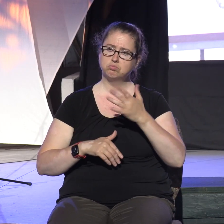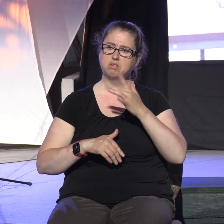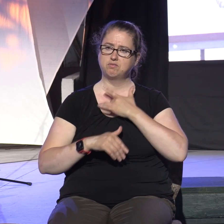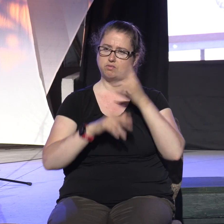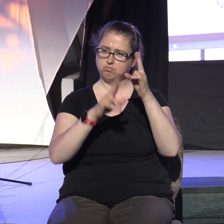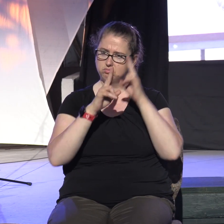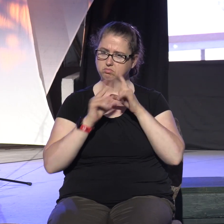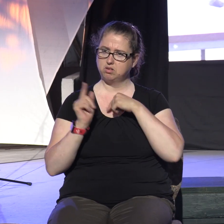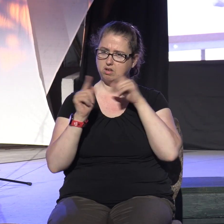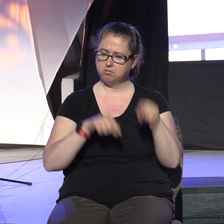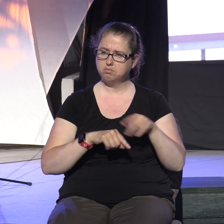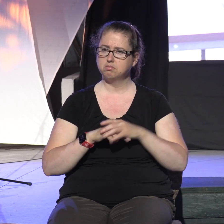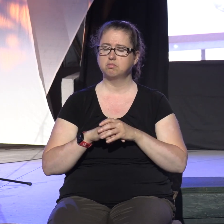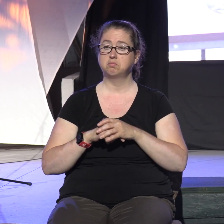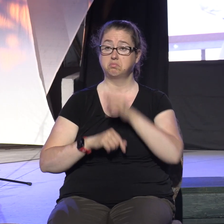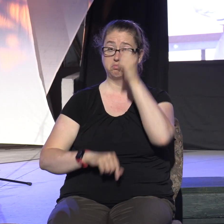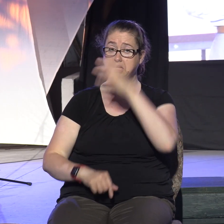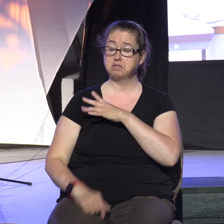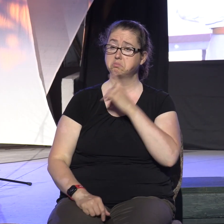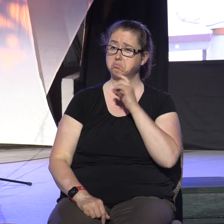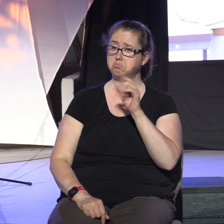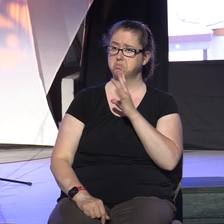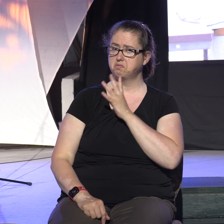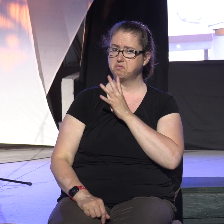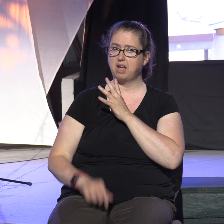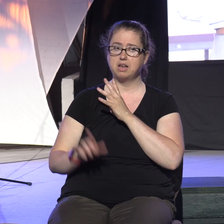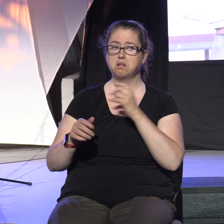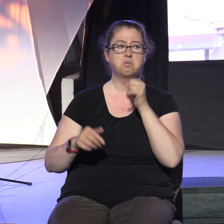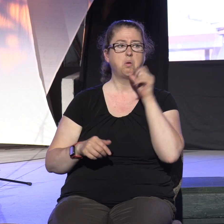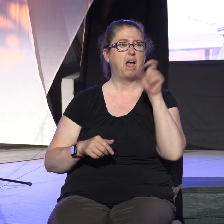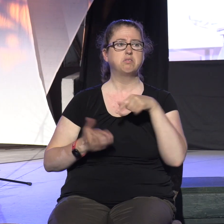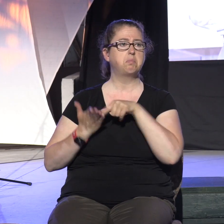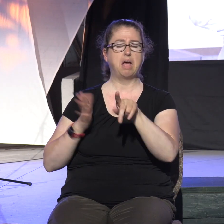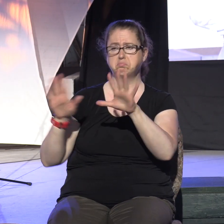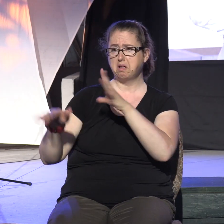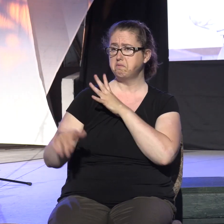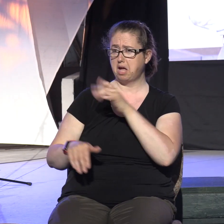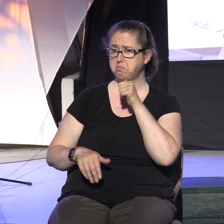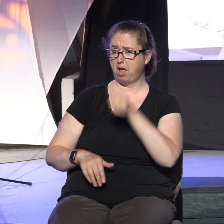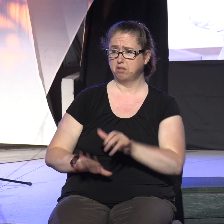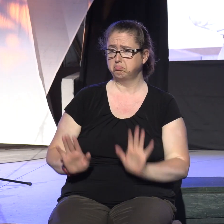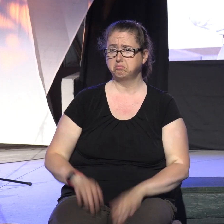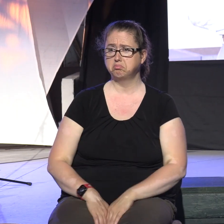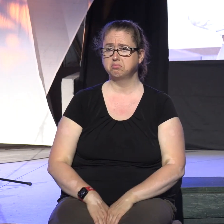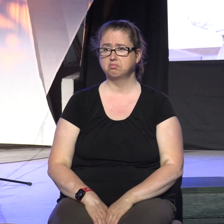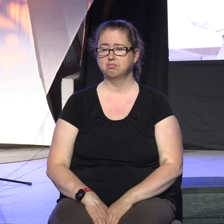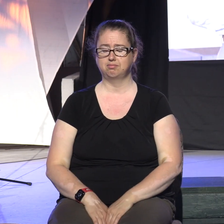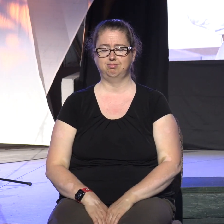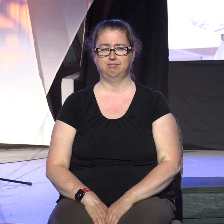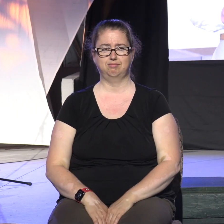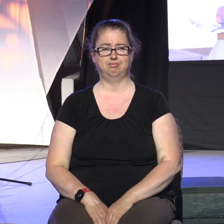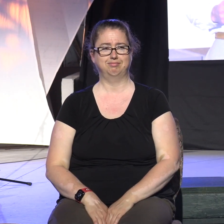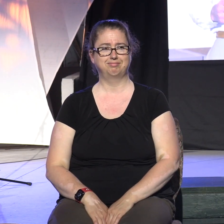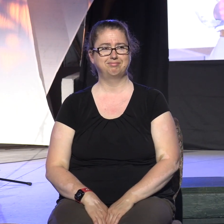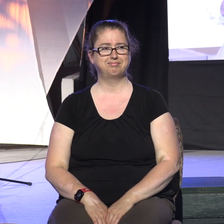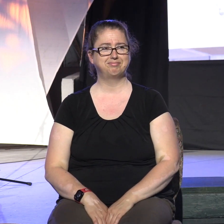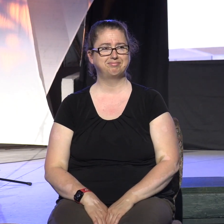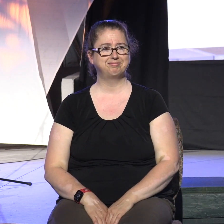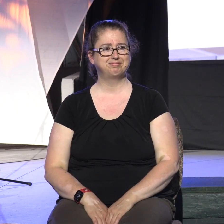Which is fine, except To this day, I